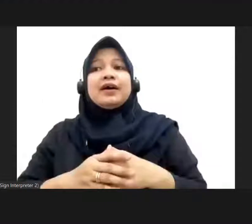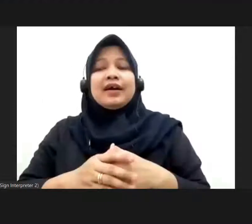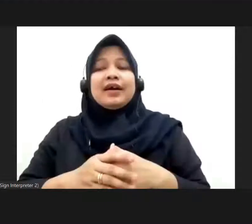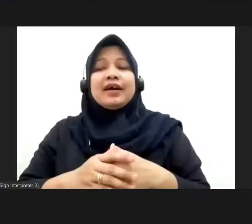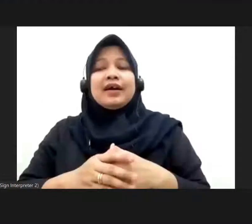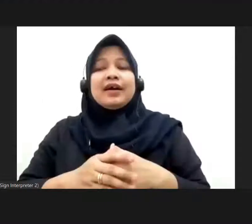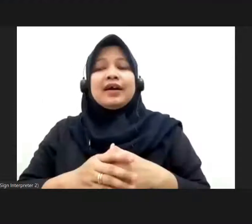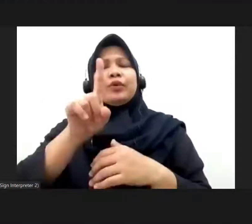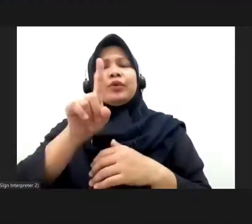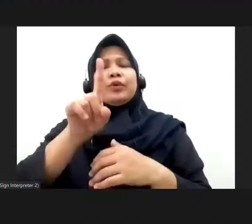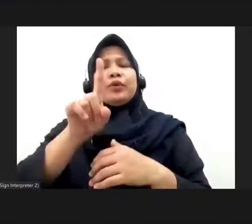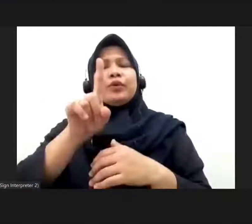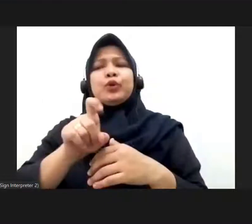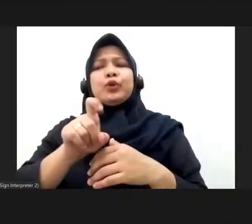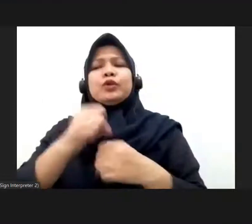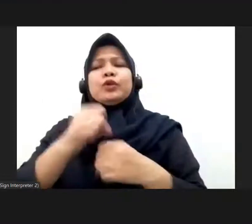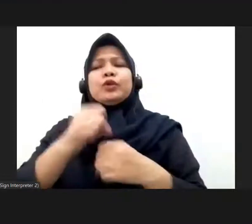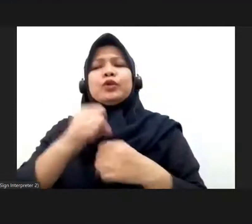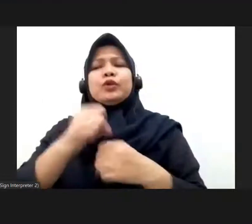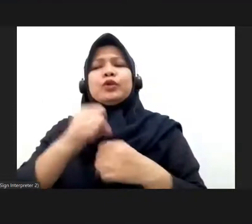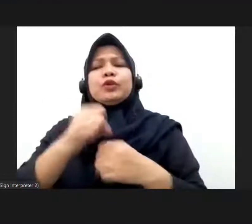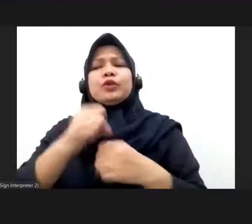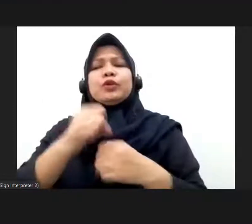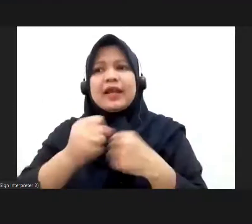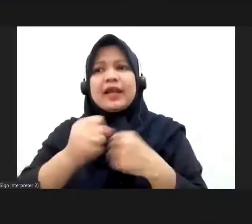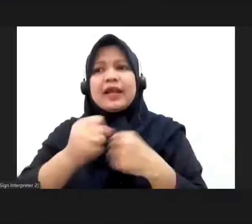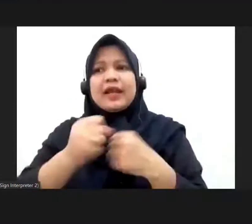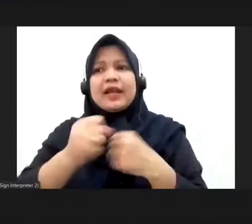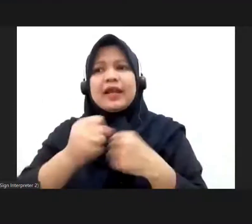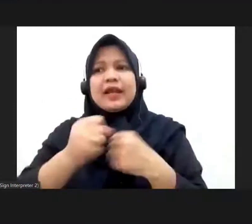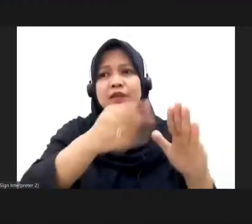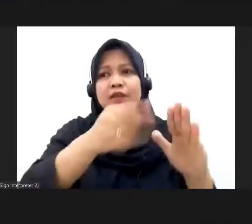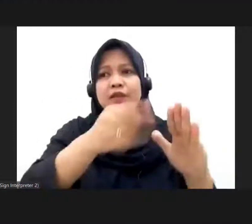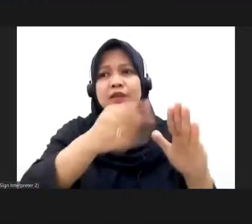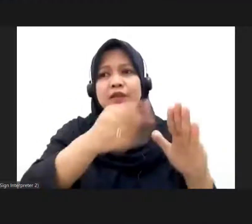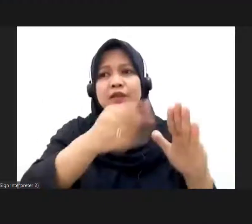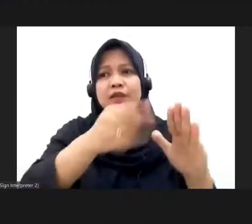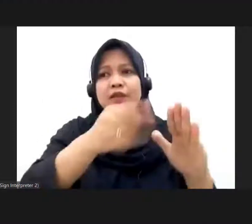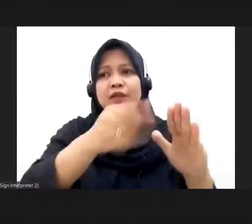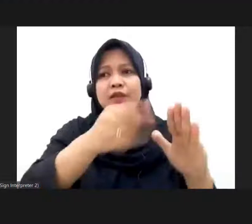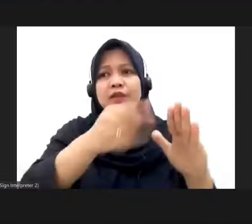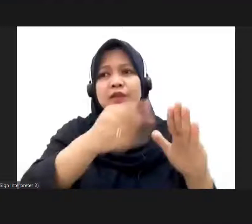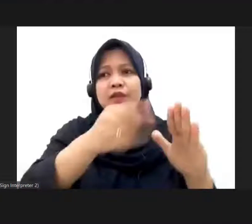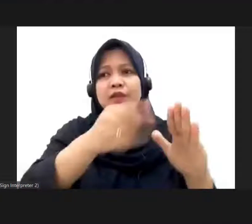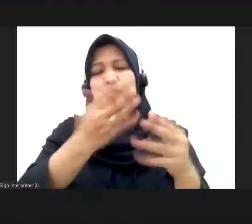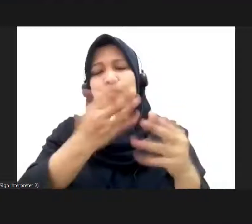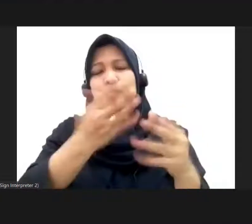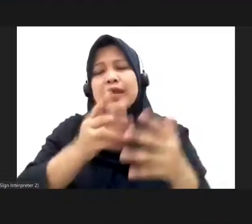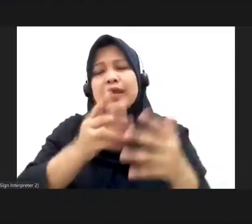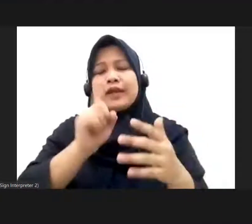strengthening, and sometimes there are communication gaps which might create problems,